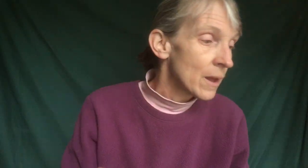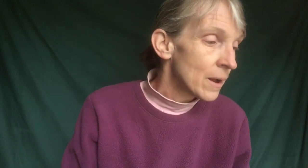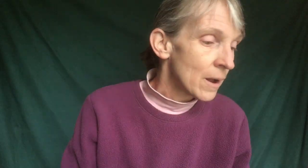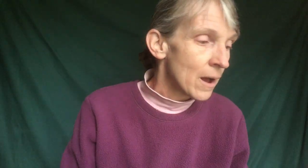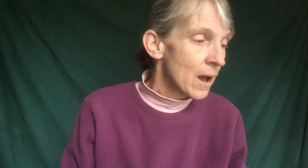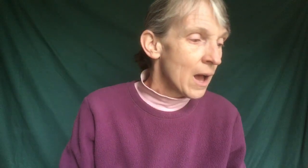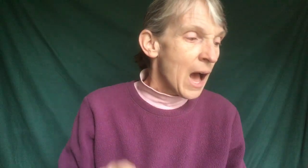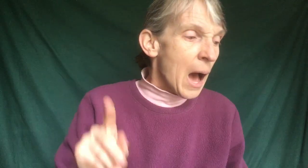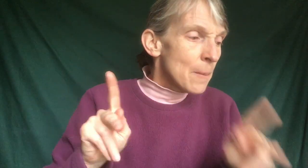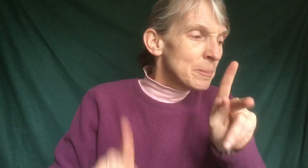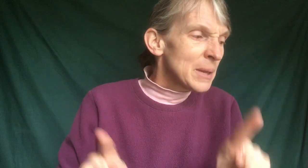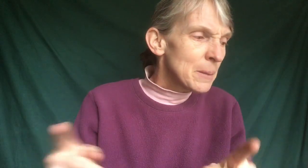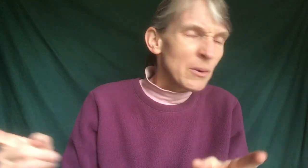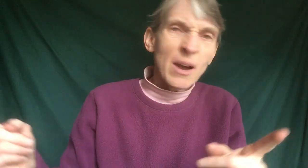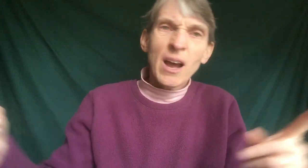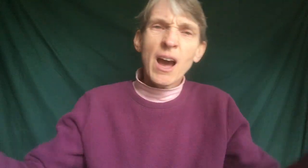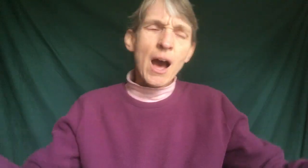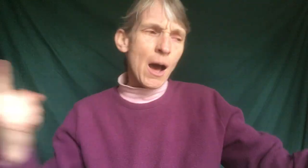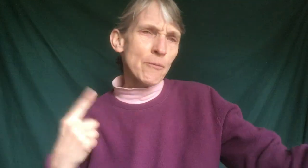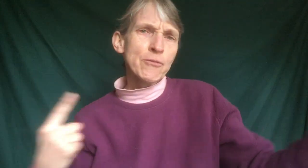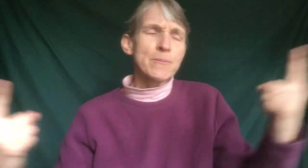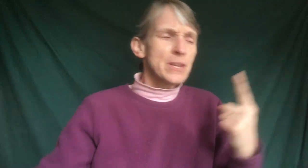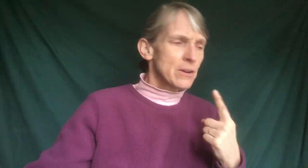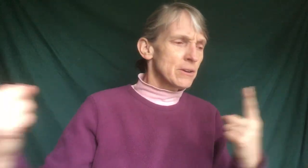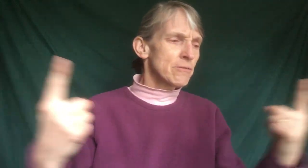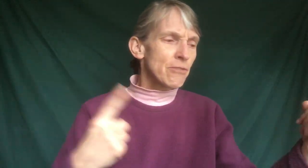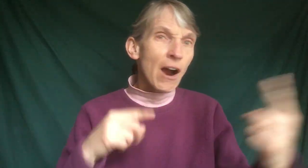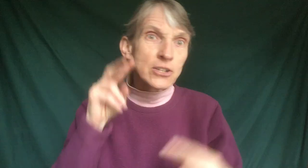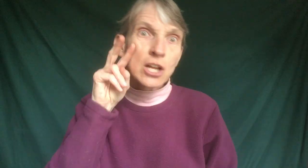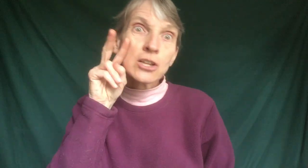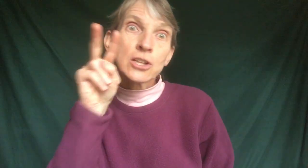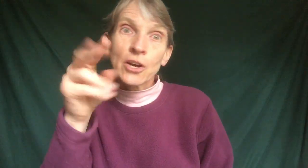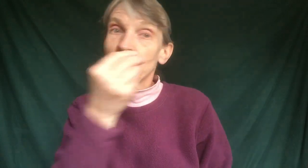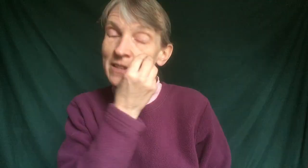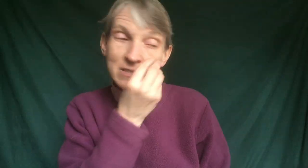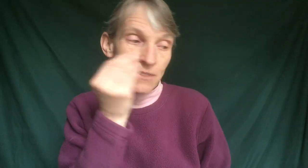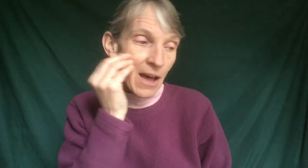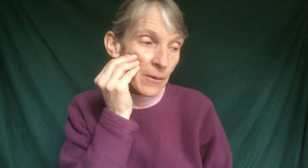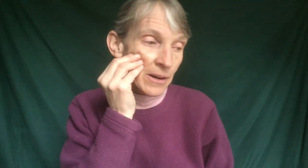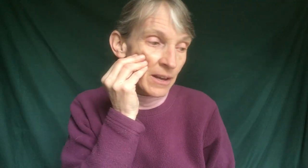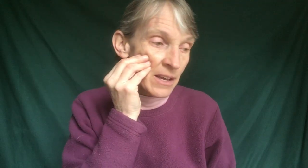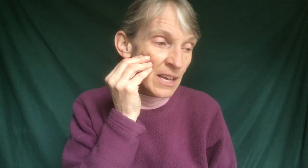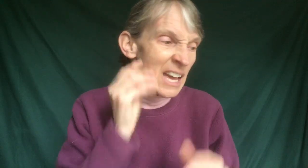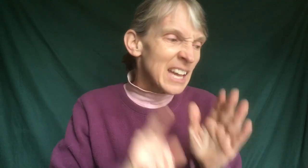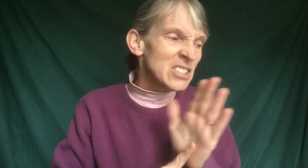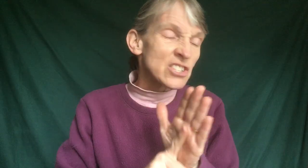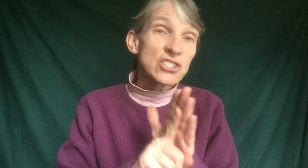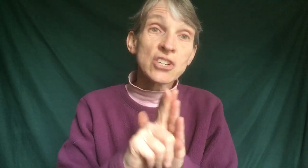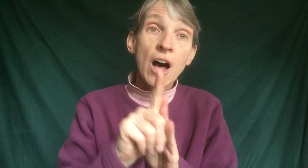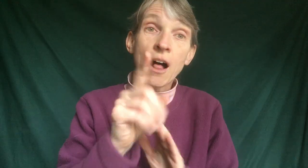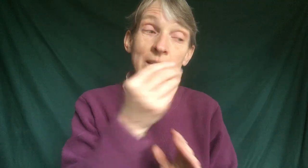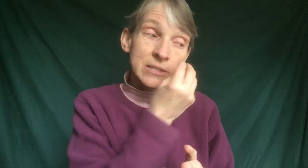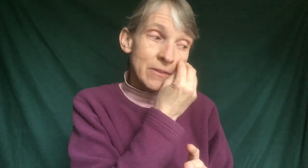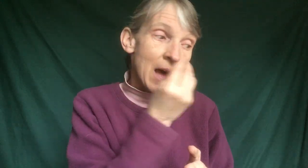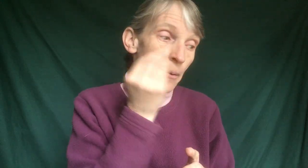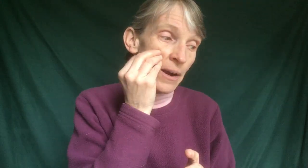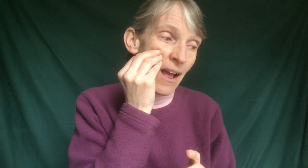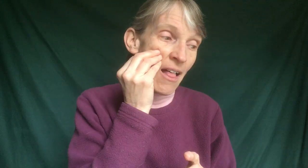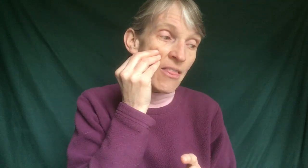it. People come from near and far to look at this flower. It is the tallest flower